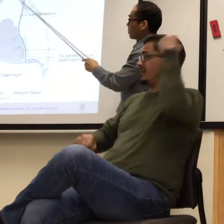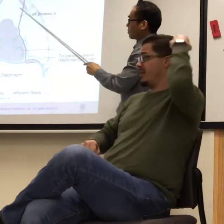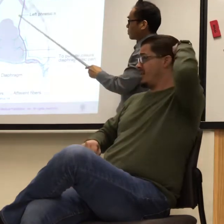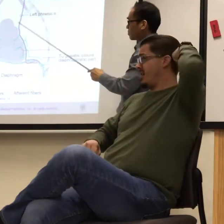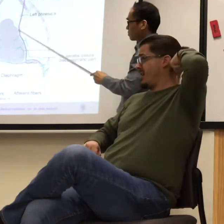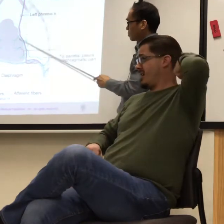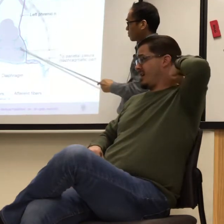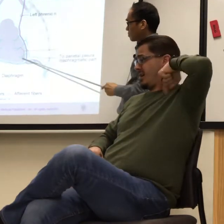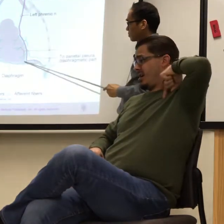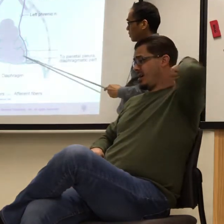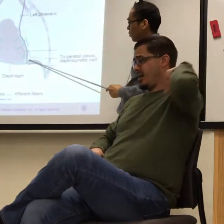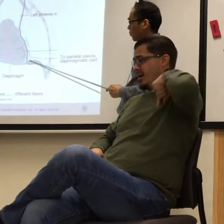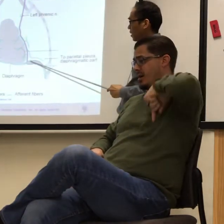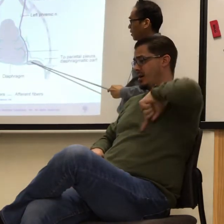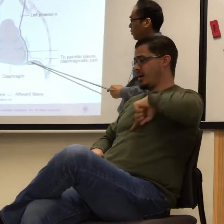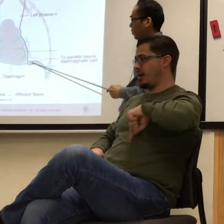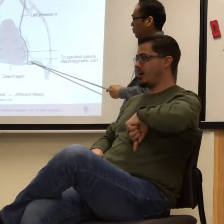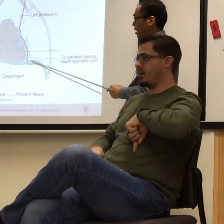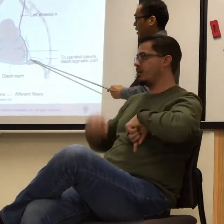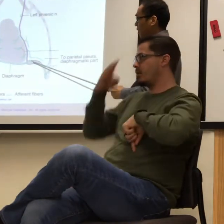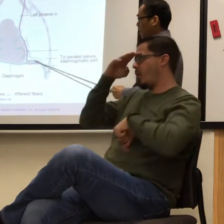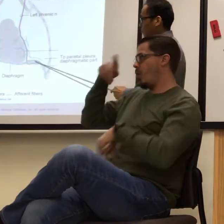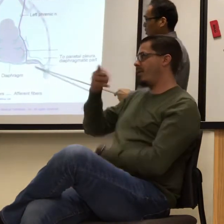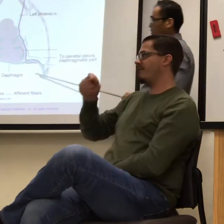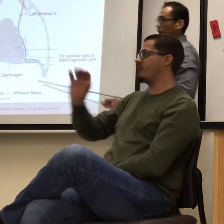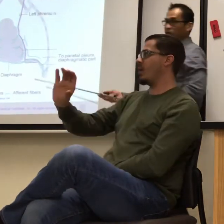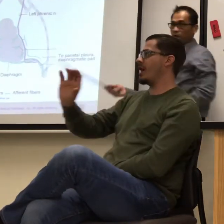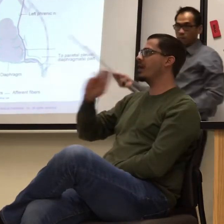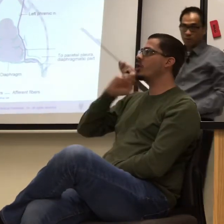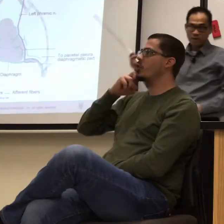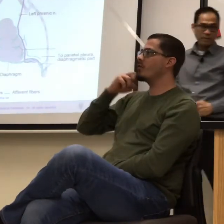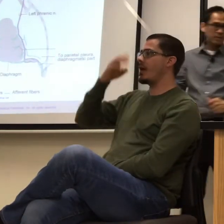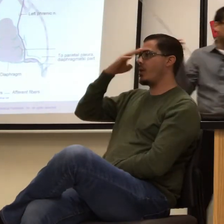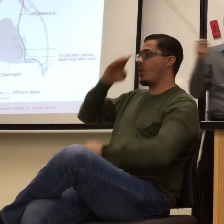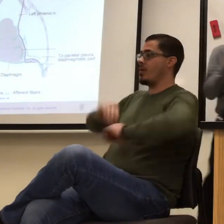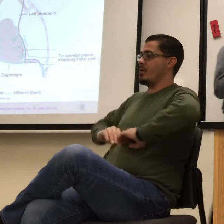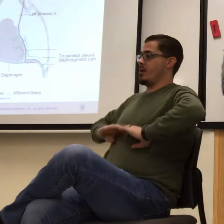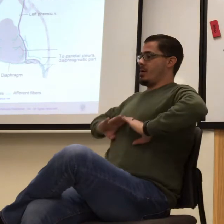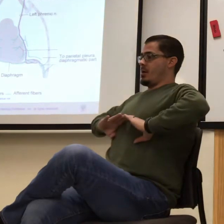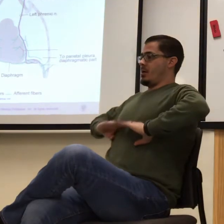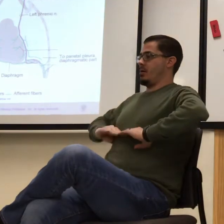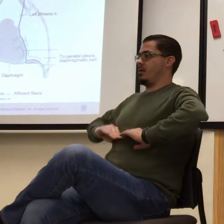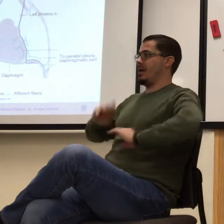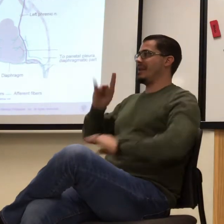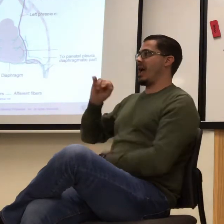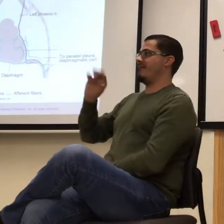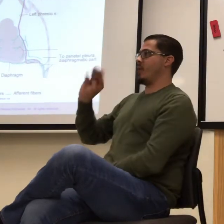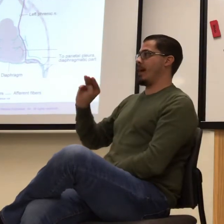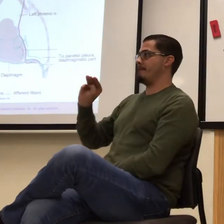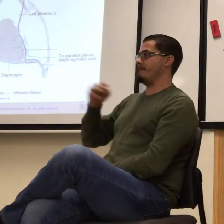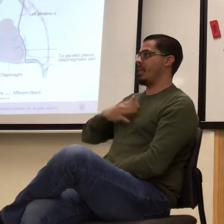And know the phrenic nerve and know the diaphragm, the breathing muscle.